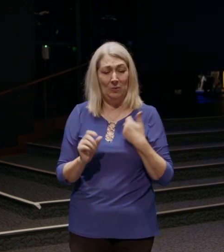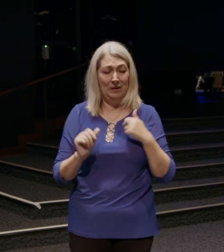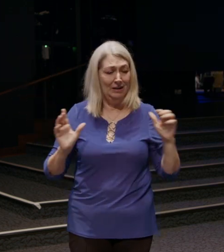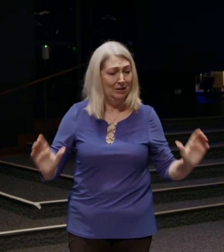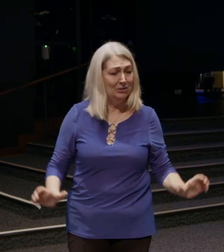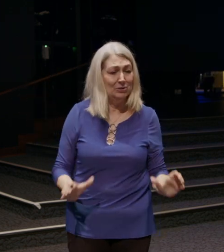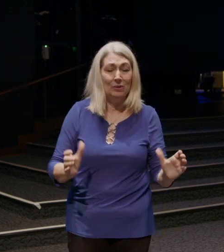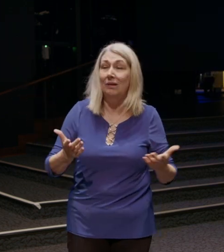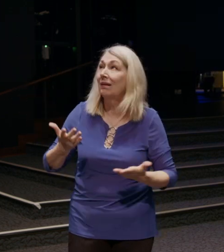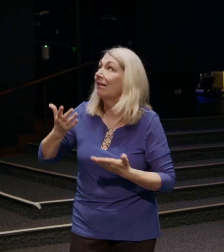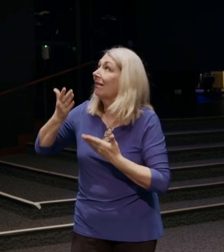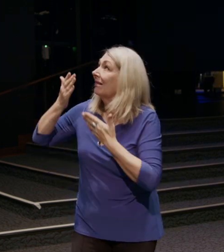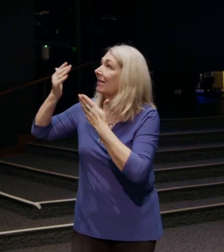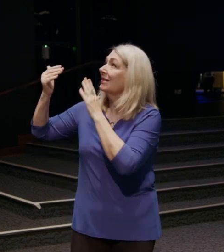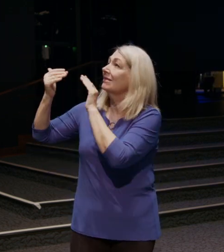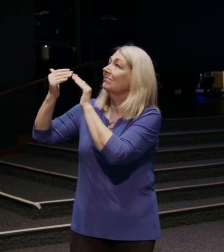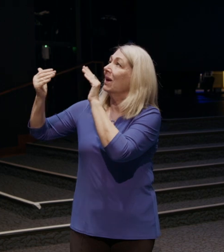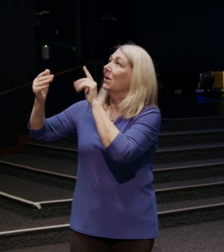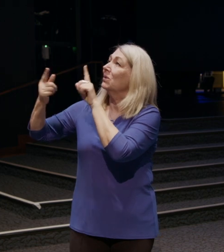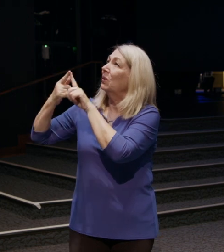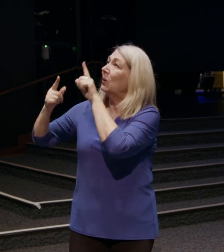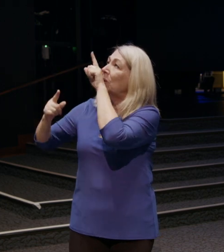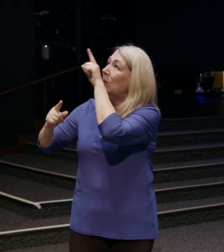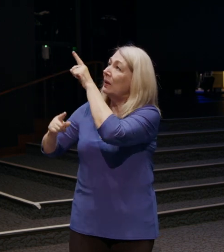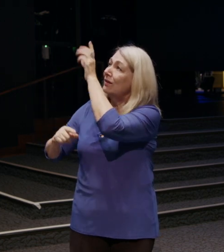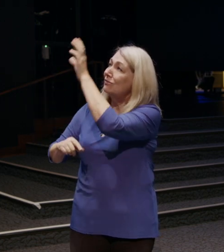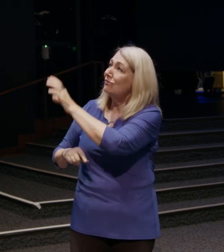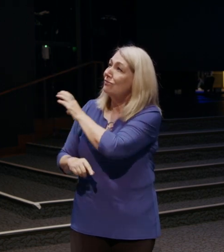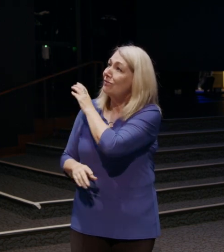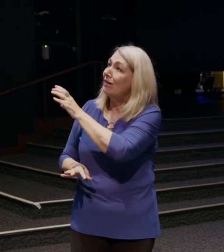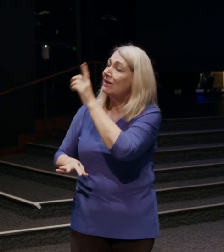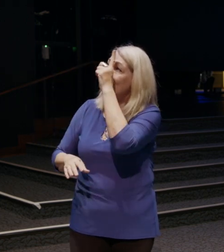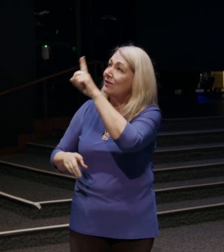bring, simply to thy cross I cling.